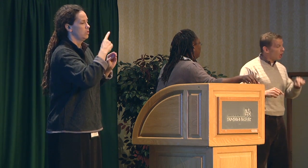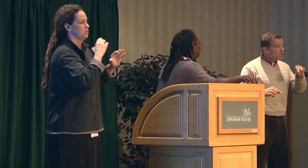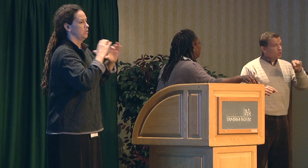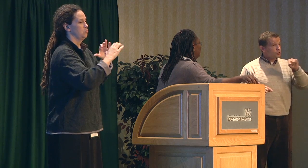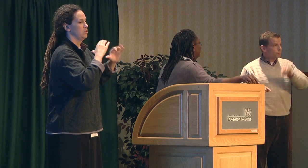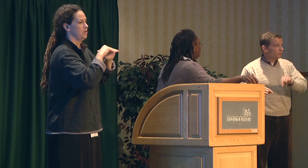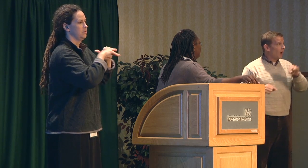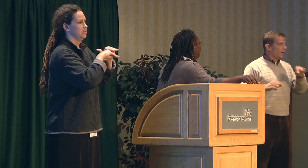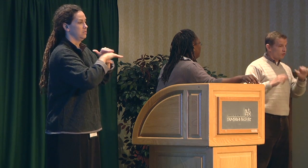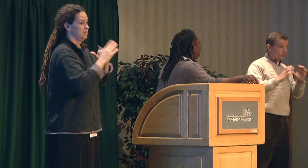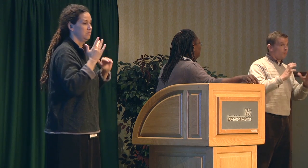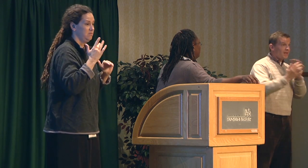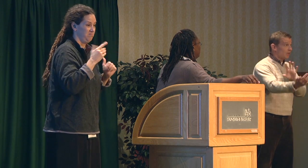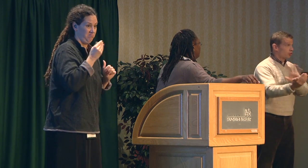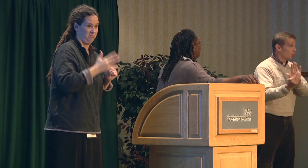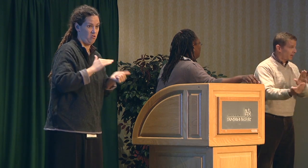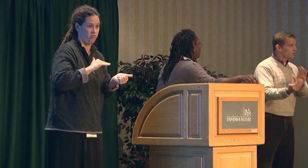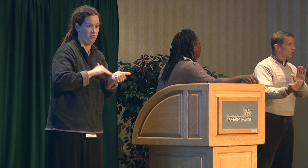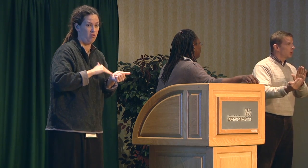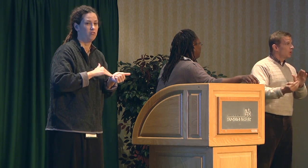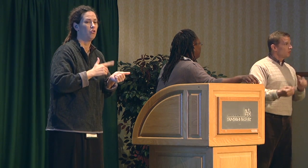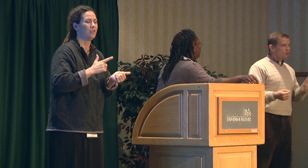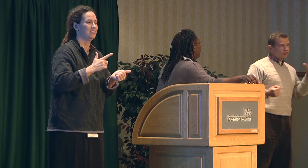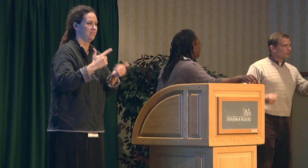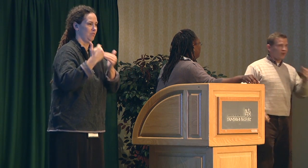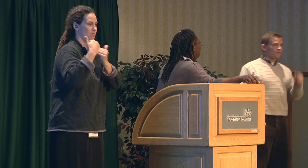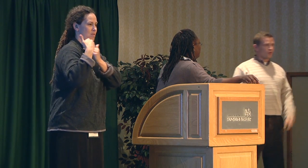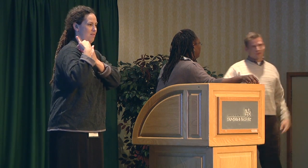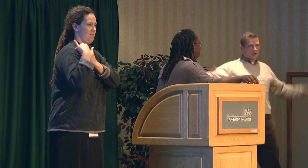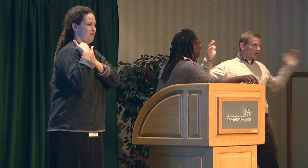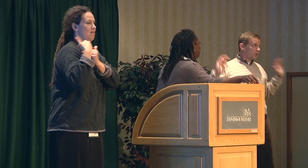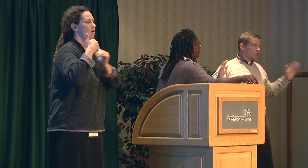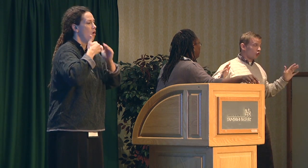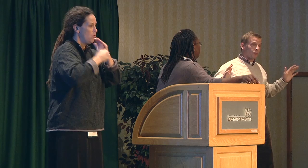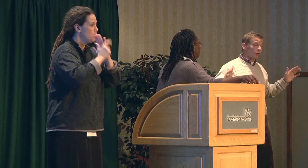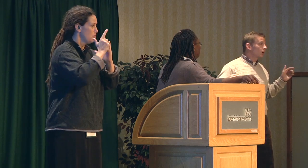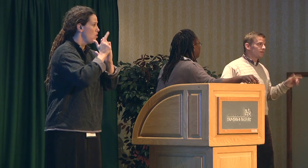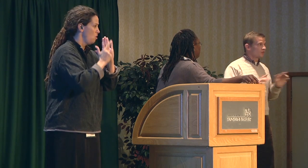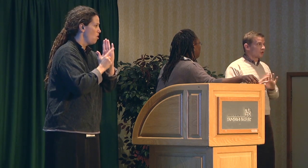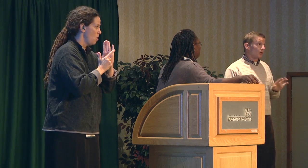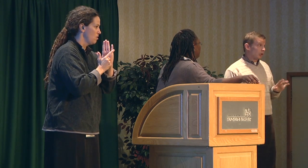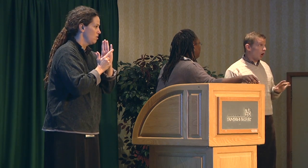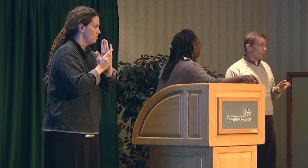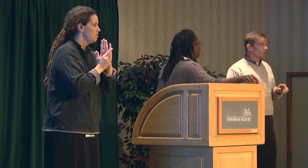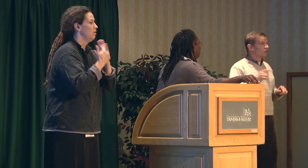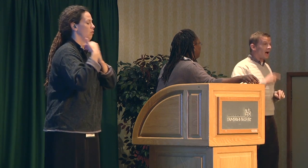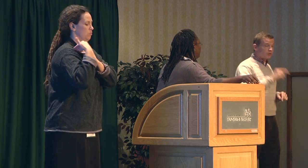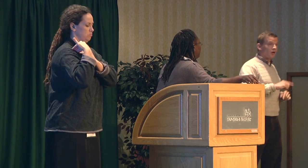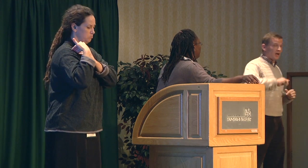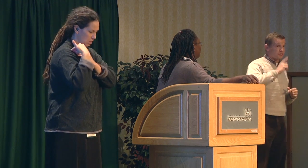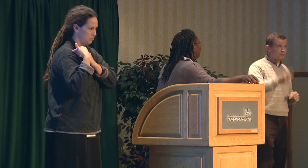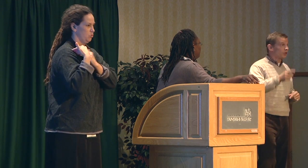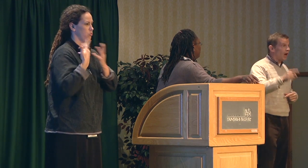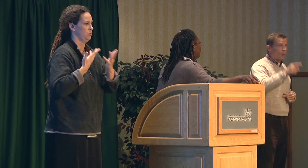the law to provide, to make that determination. And just because a deaf person says I need an interpreter, that's not the way the law works. The